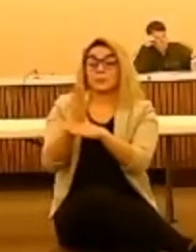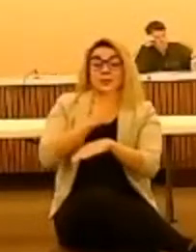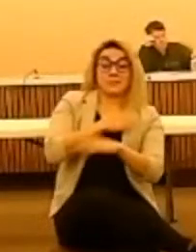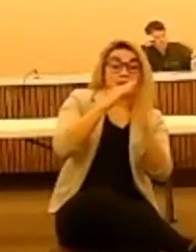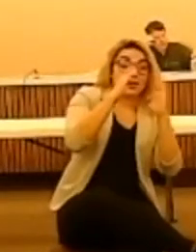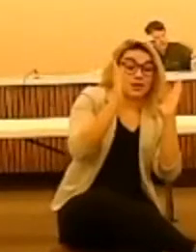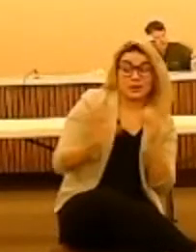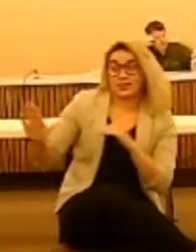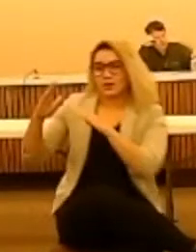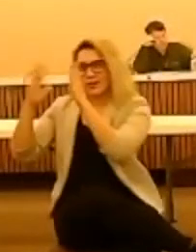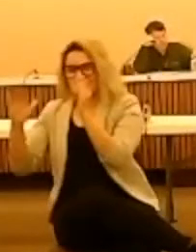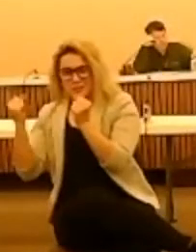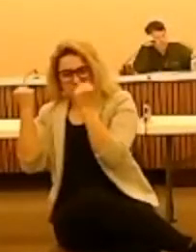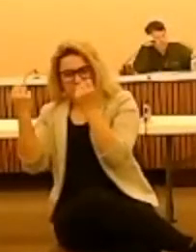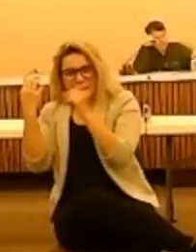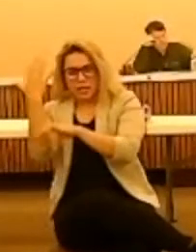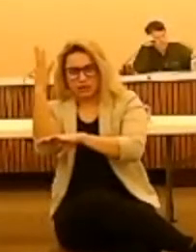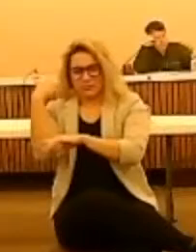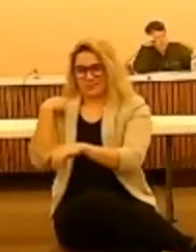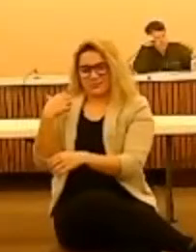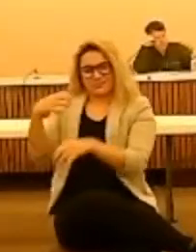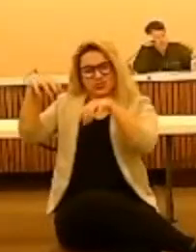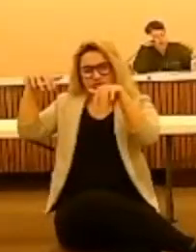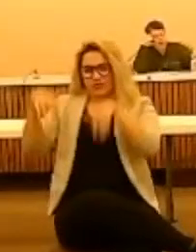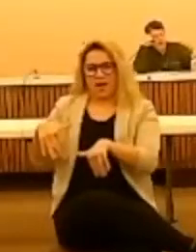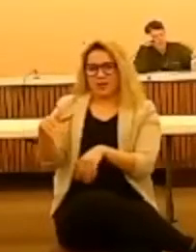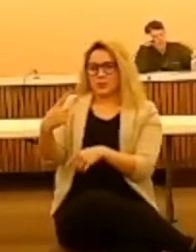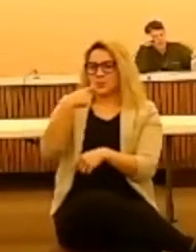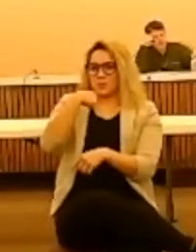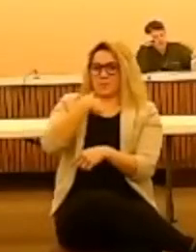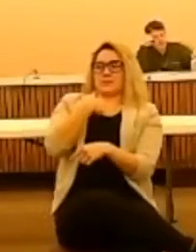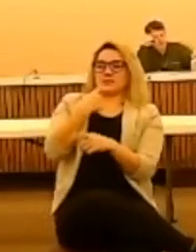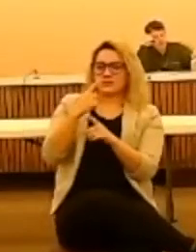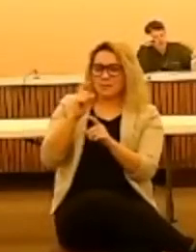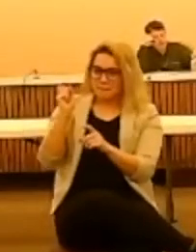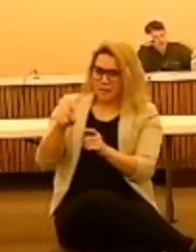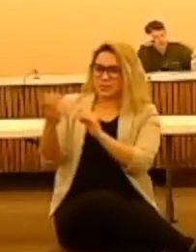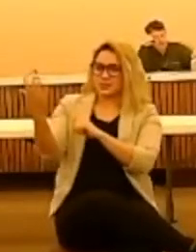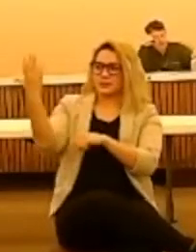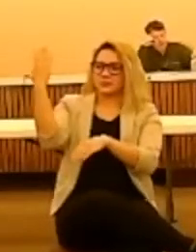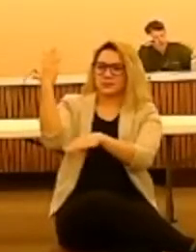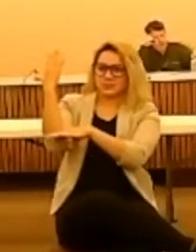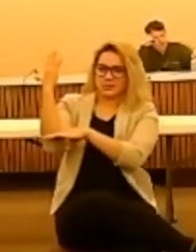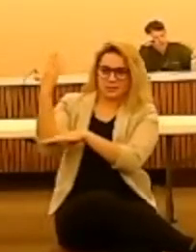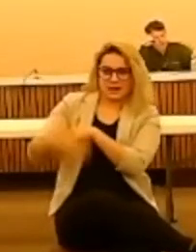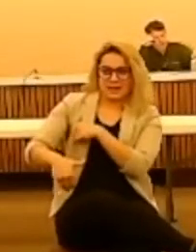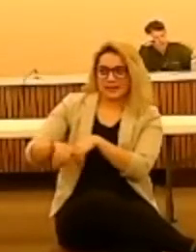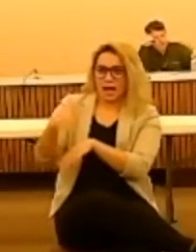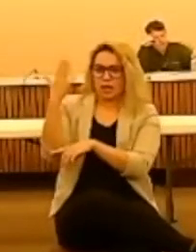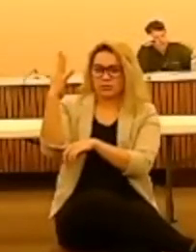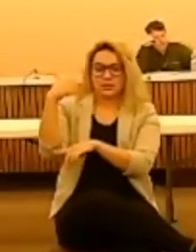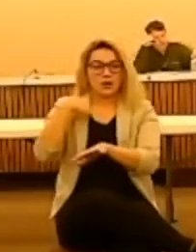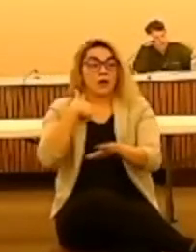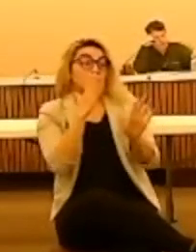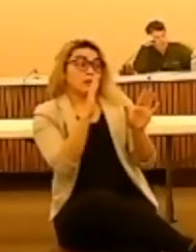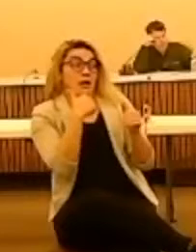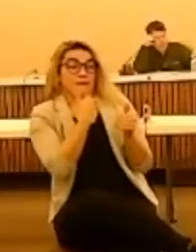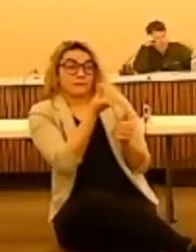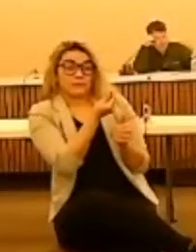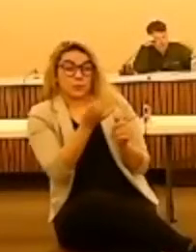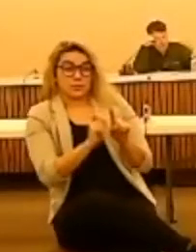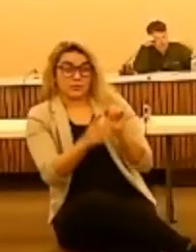mean, I'm just shocked. So there's multiples in, so I may have gotten this confused with a different one,